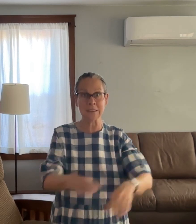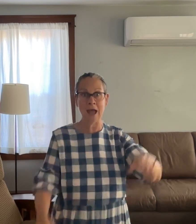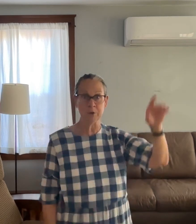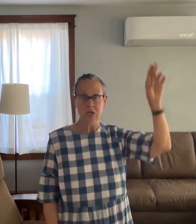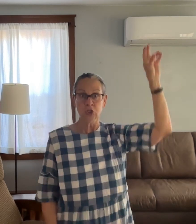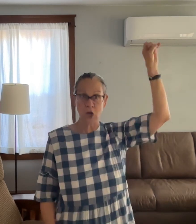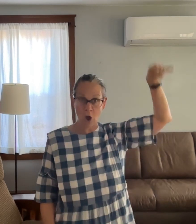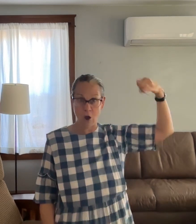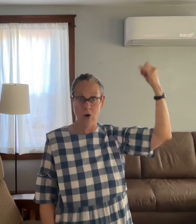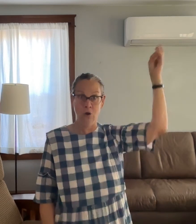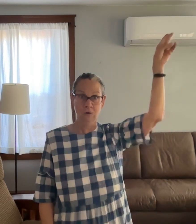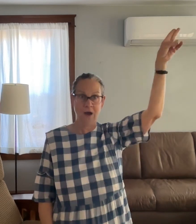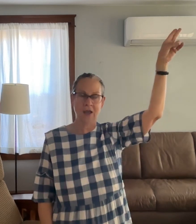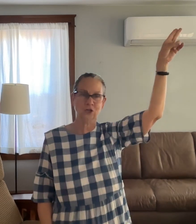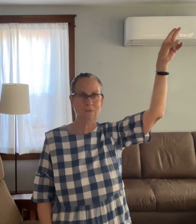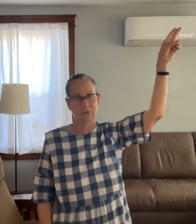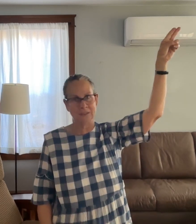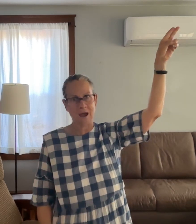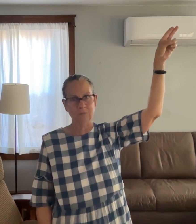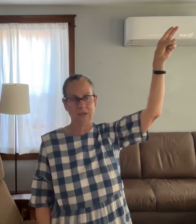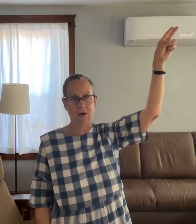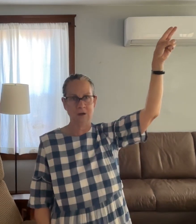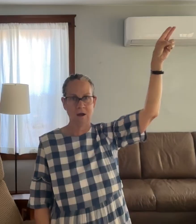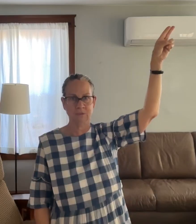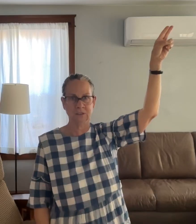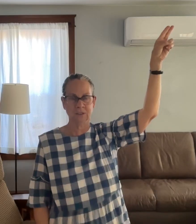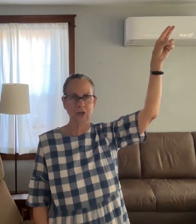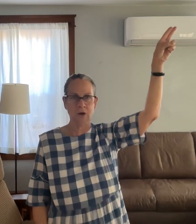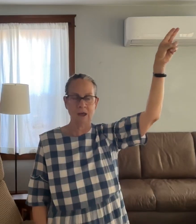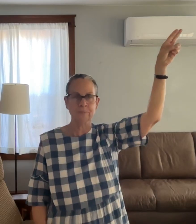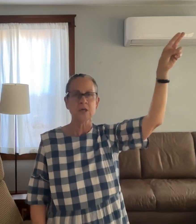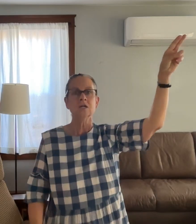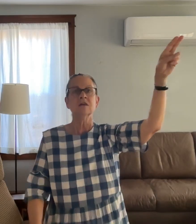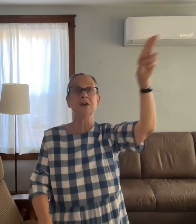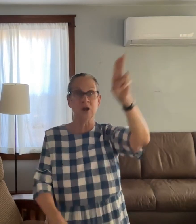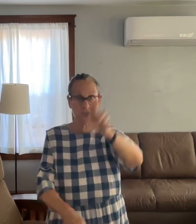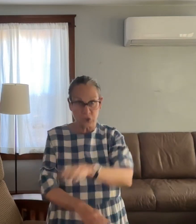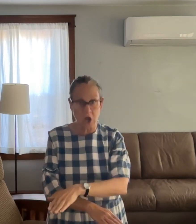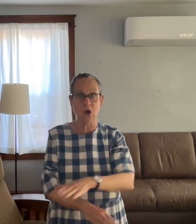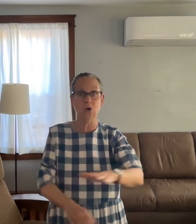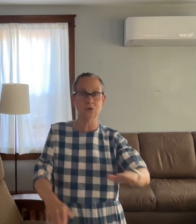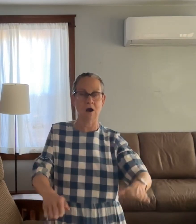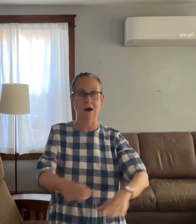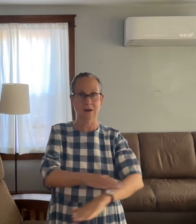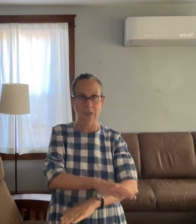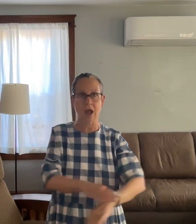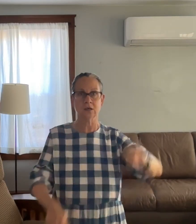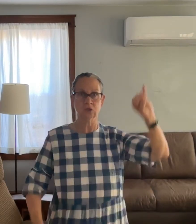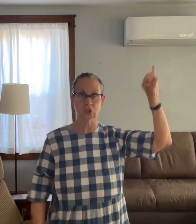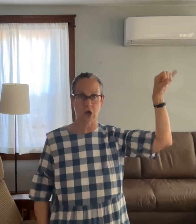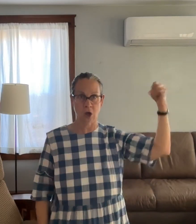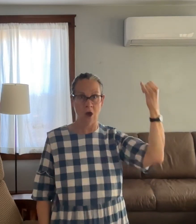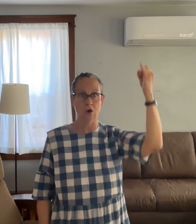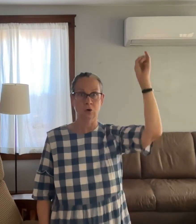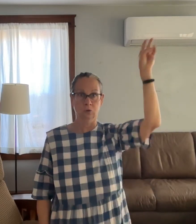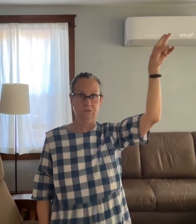slap, Jehovah. And don't make the slap sound. I'm just exaggerating that. There's no God like Jehovah.